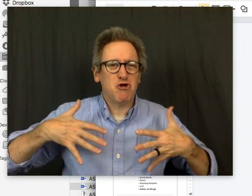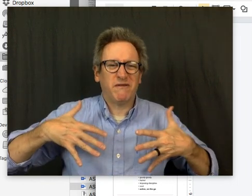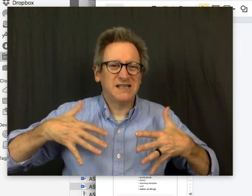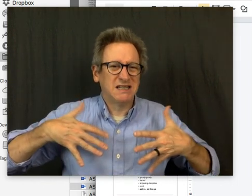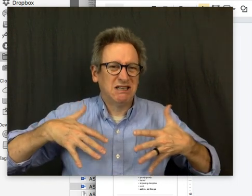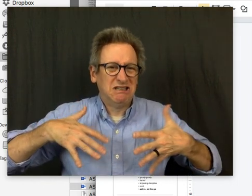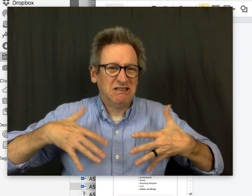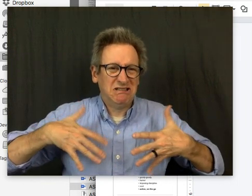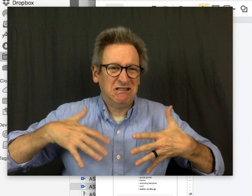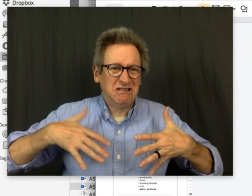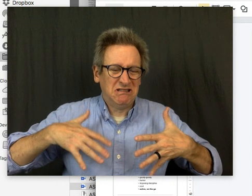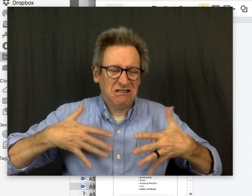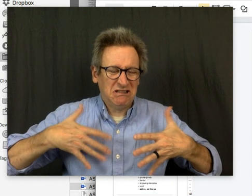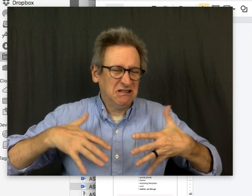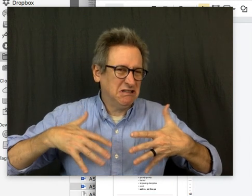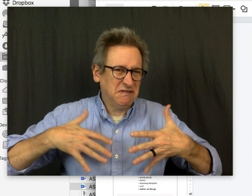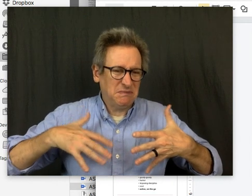nervous